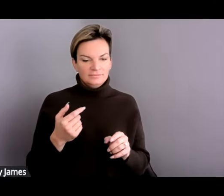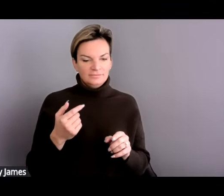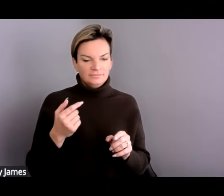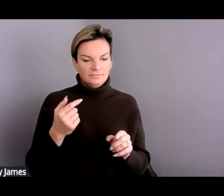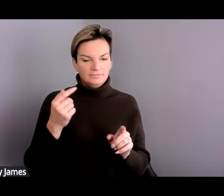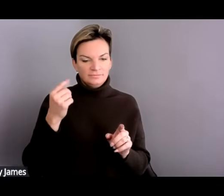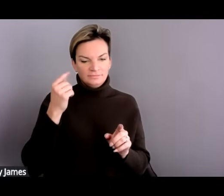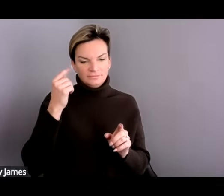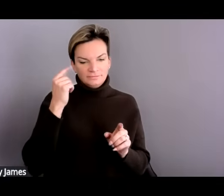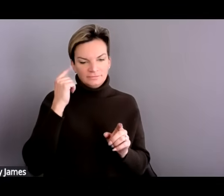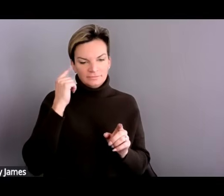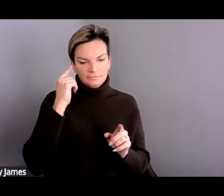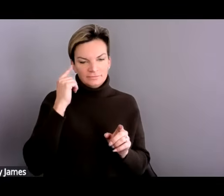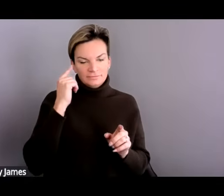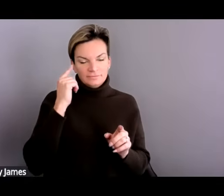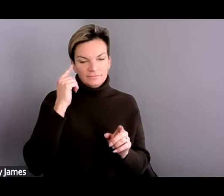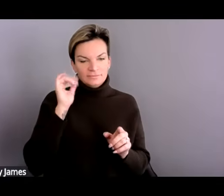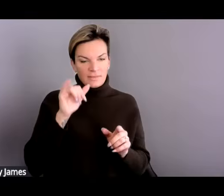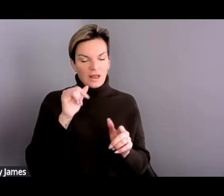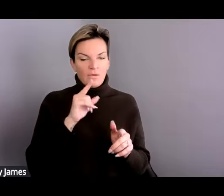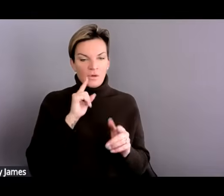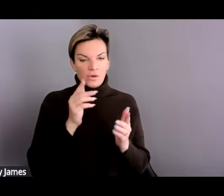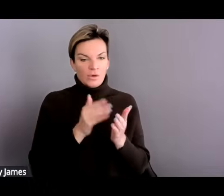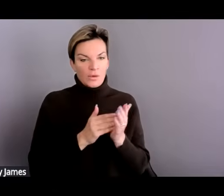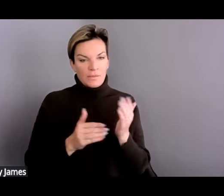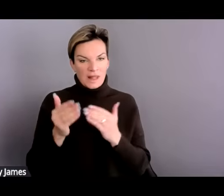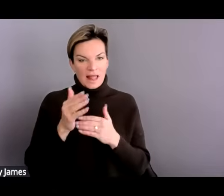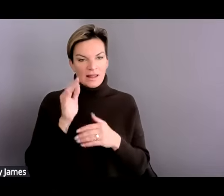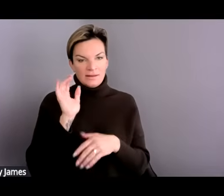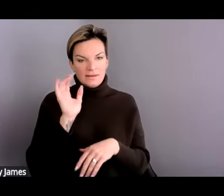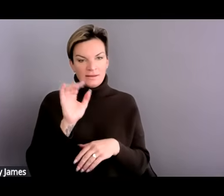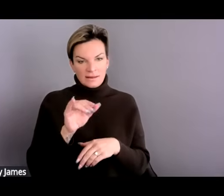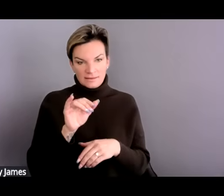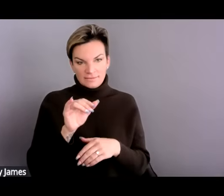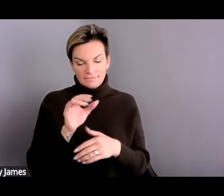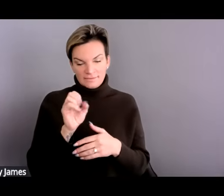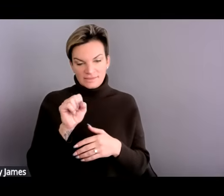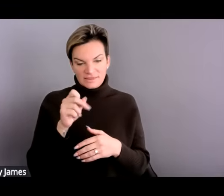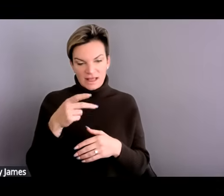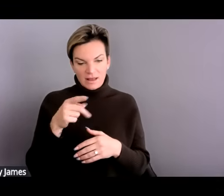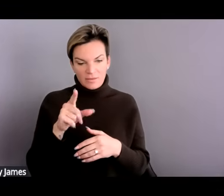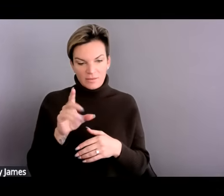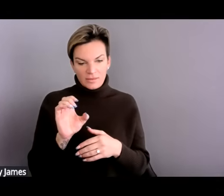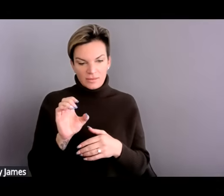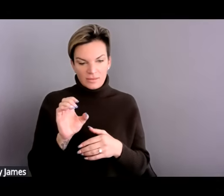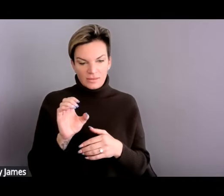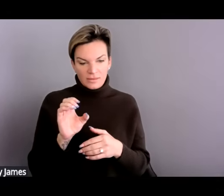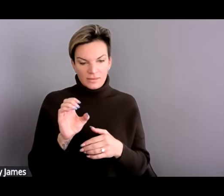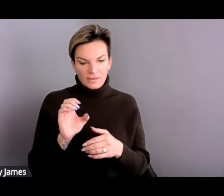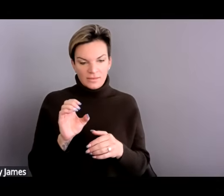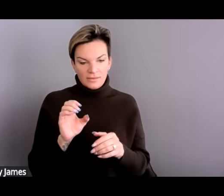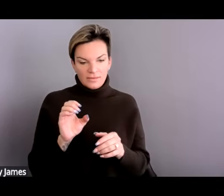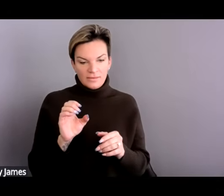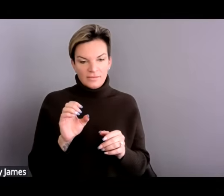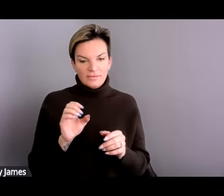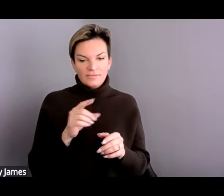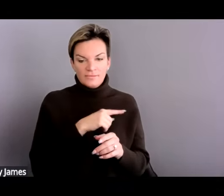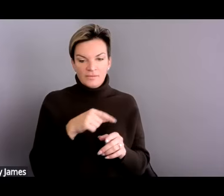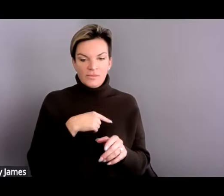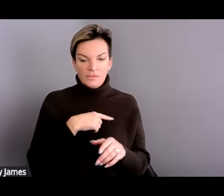line that go beyond the sample. And the question is, what are you going to do with that? Are you going to ignore